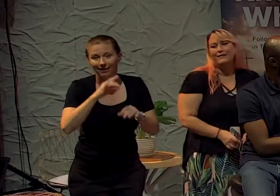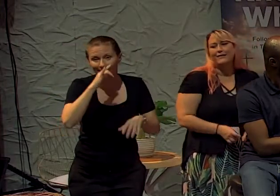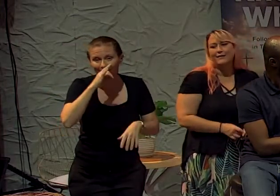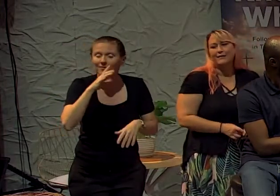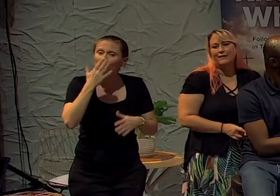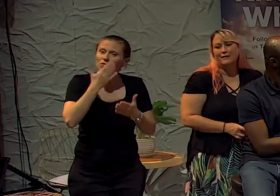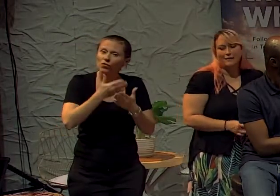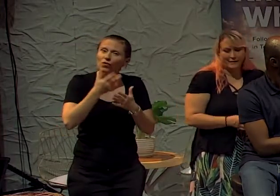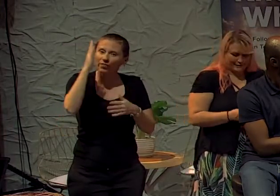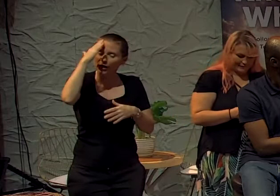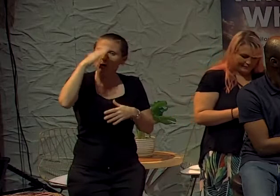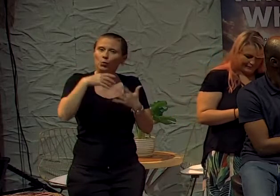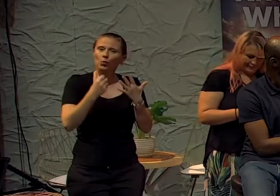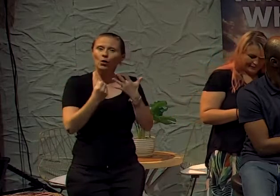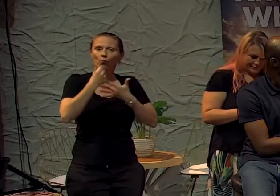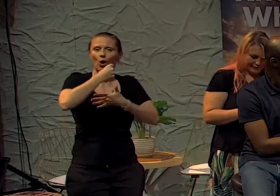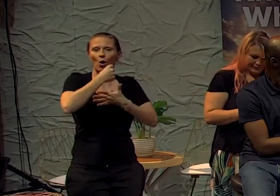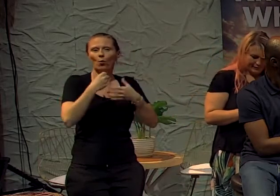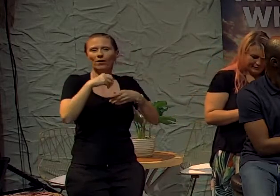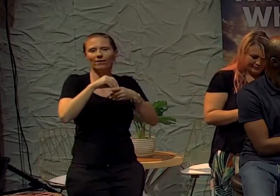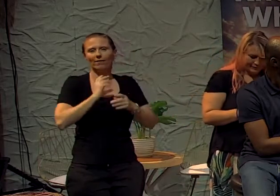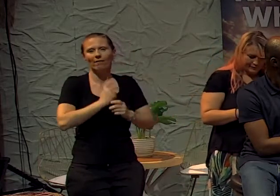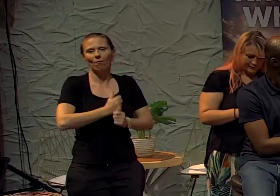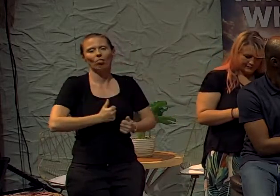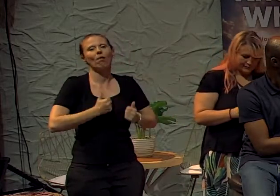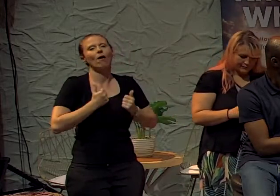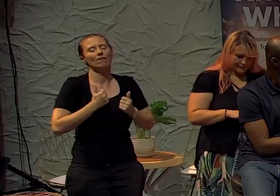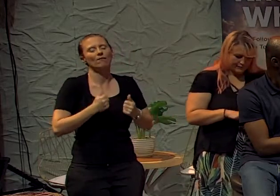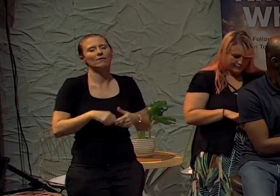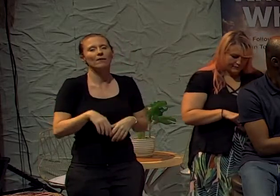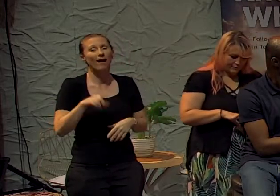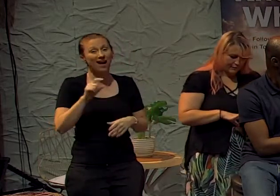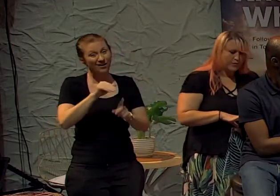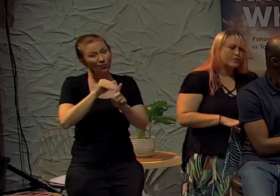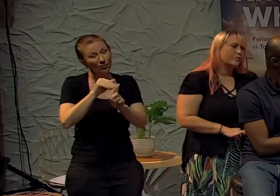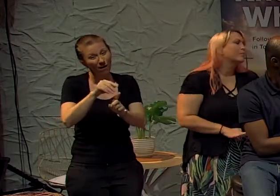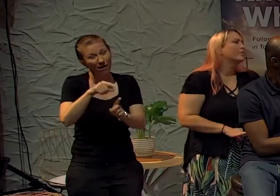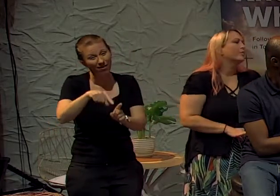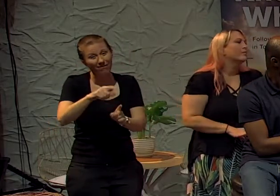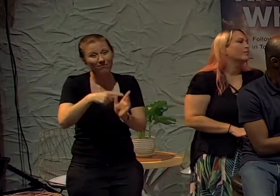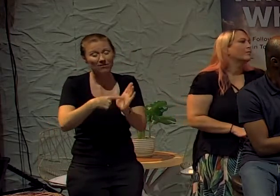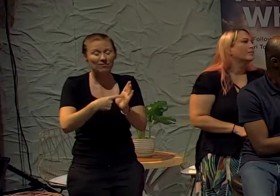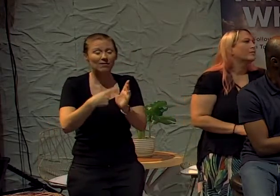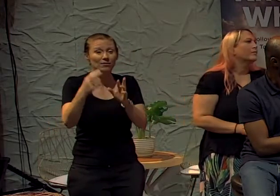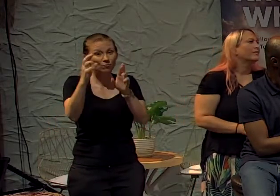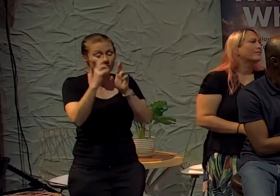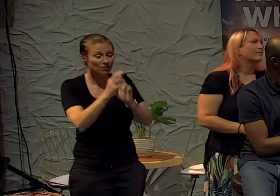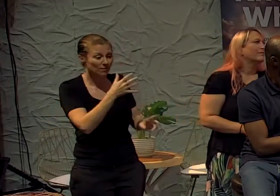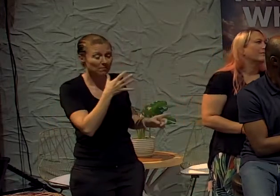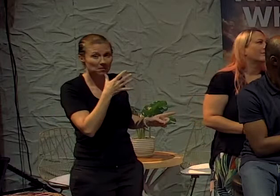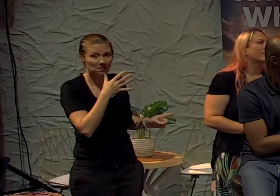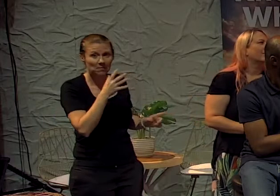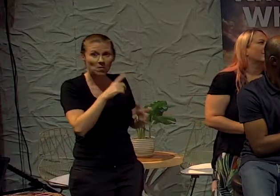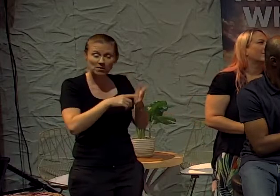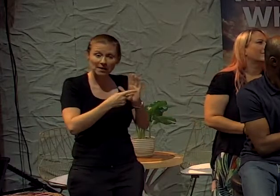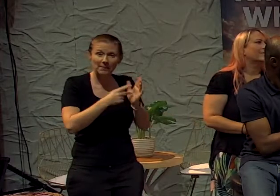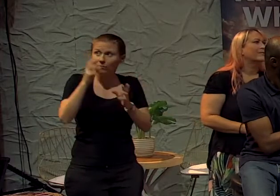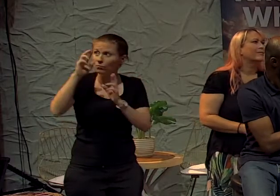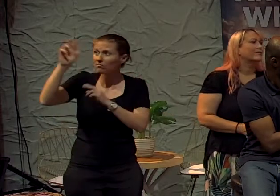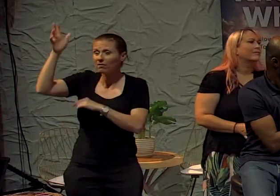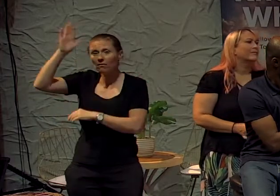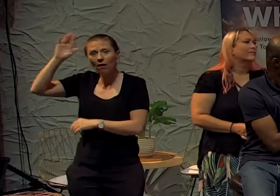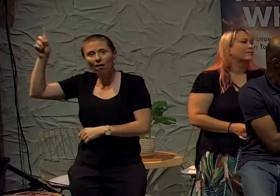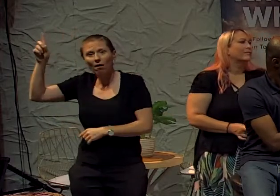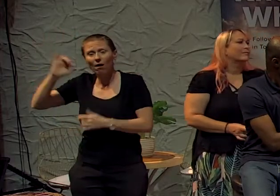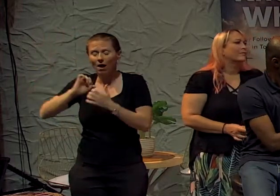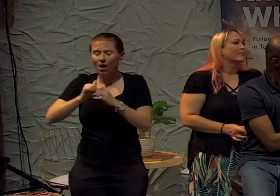of the priority in our lives. And I think that, you know, had to remind them sometimes on respecting mom and what that meant and respecting God and